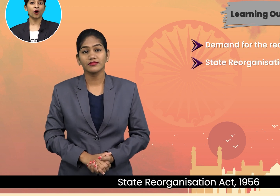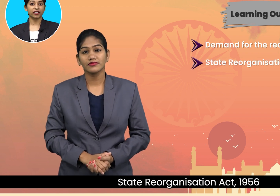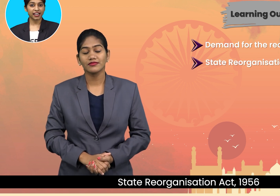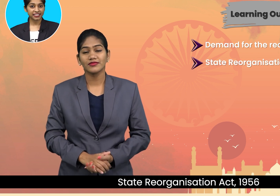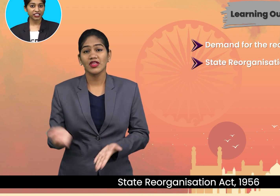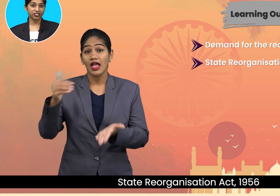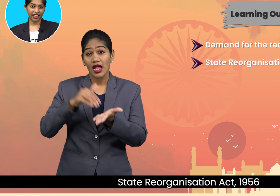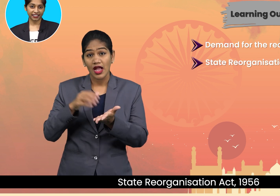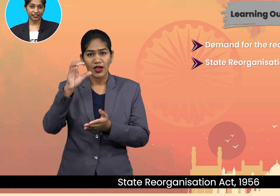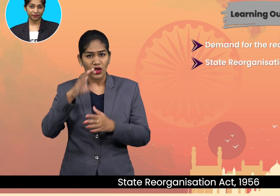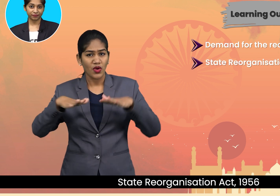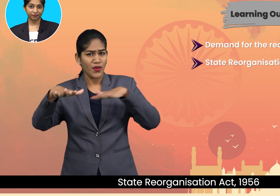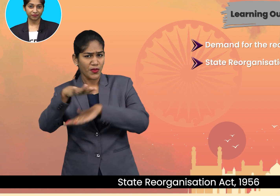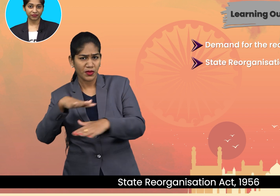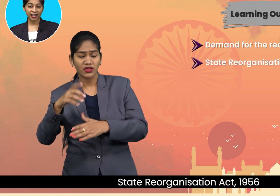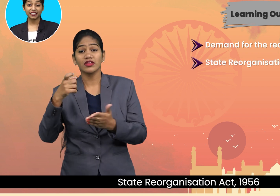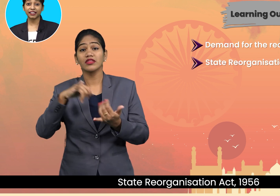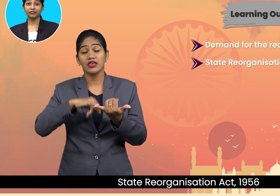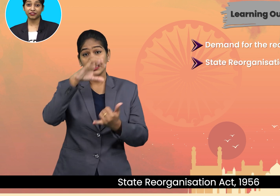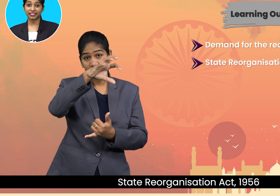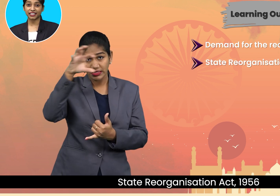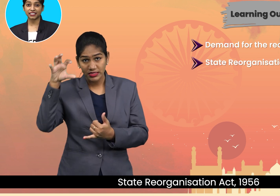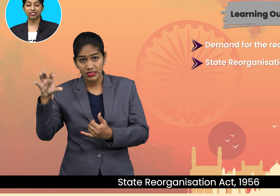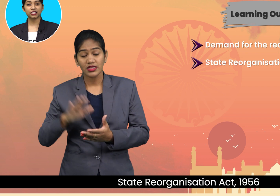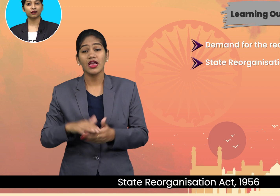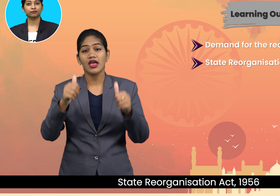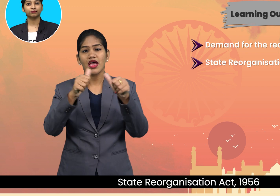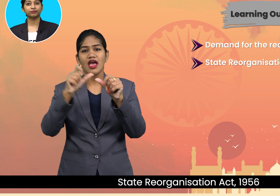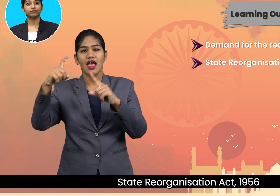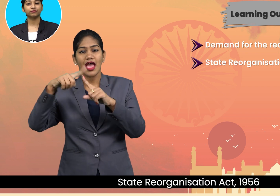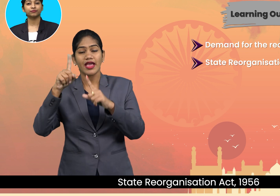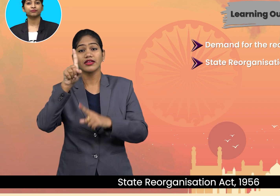State Reorganization Act, 1956,